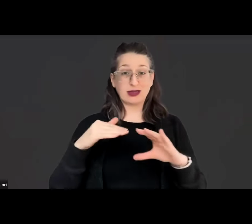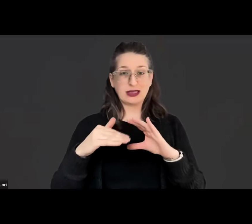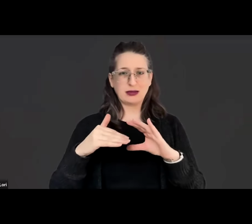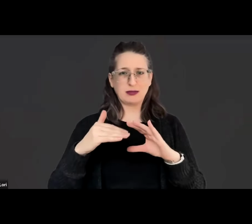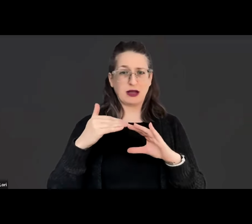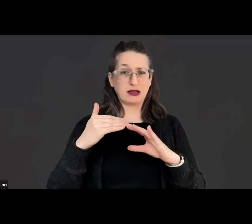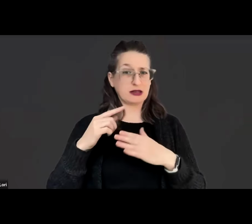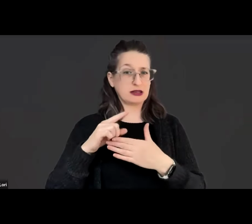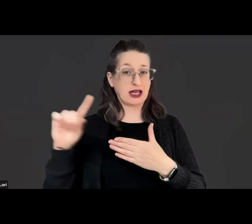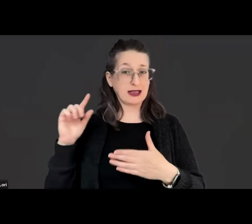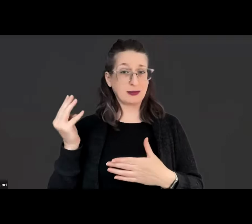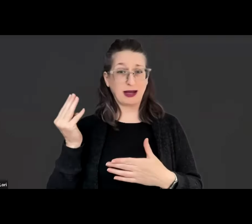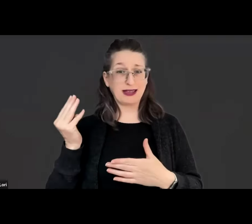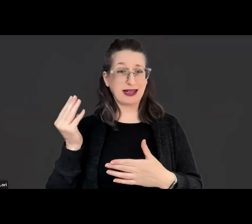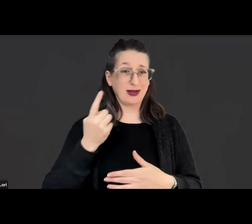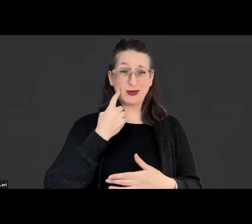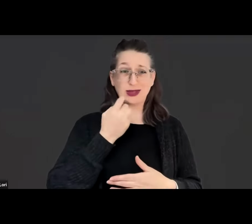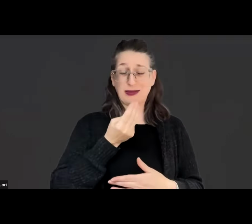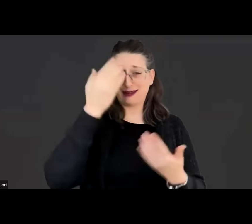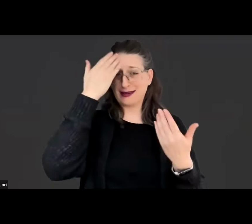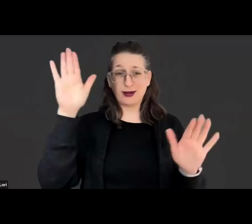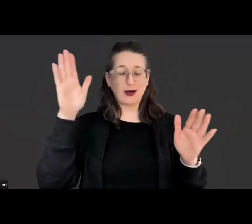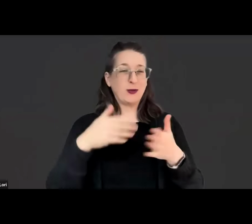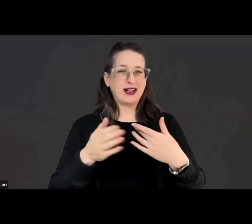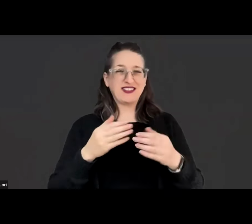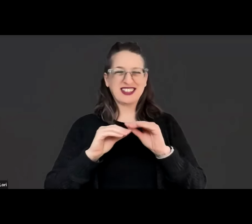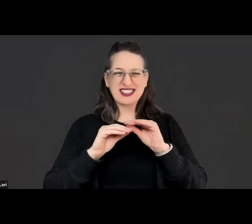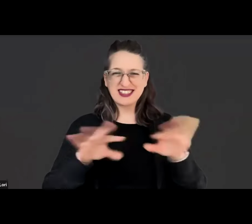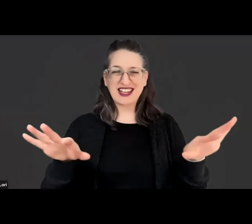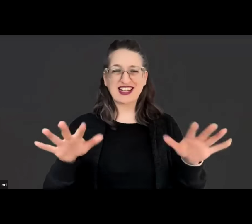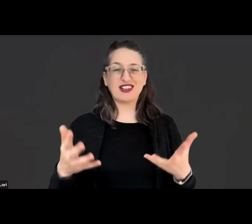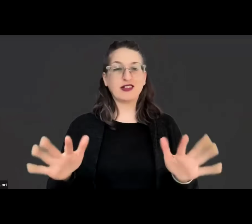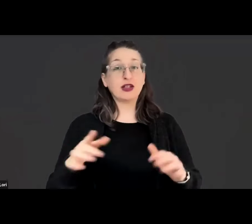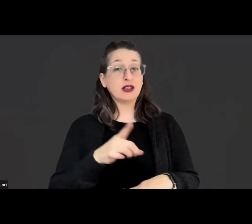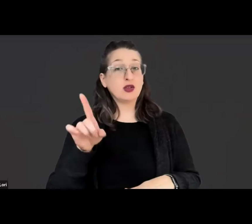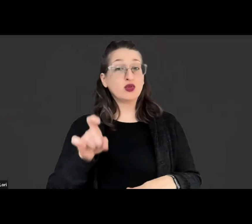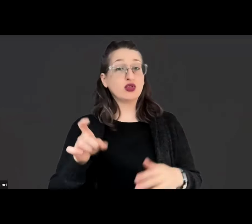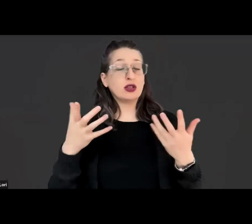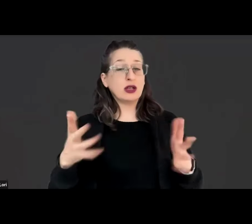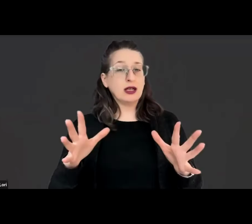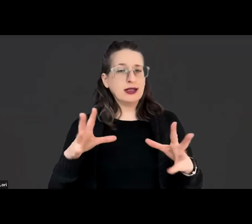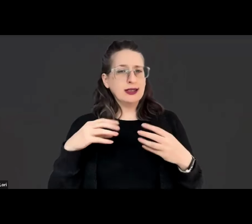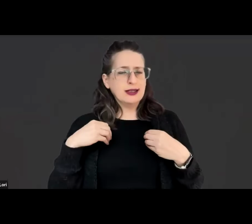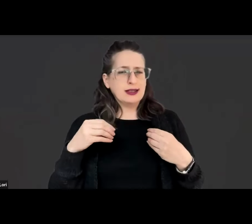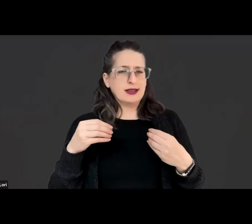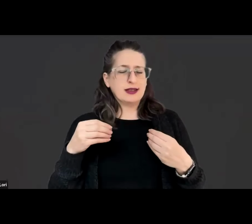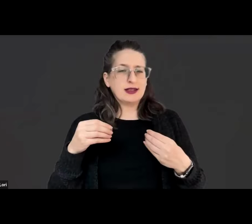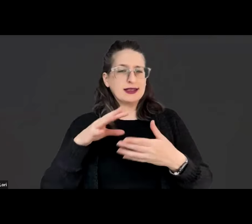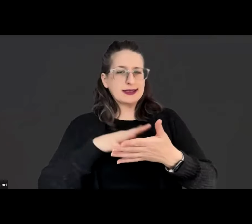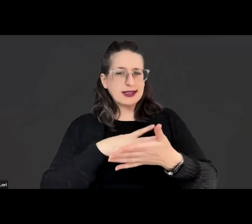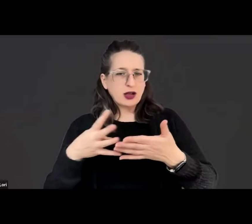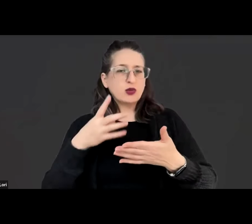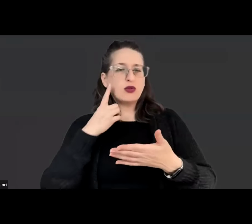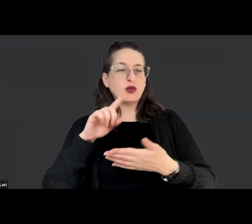Monday last week, I've forgotten when I sent it out, but you should have gotten a schedule of NMT implementation and